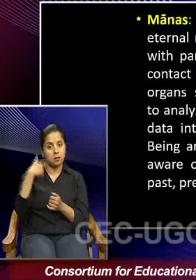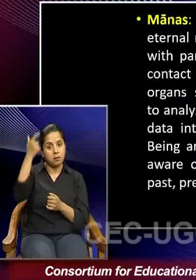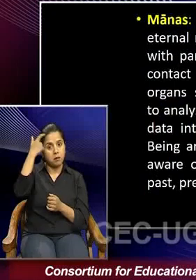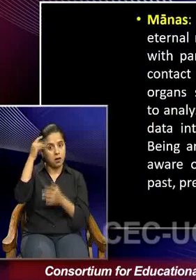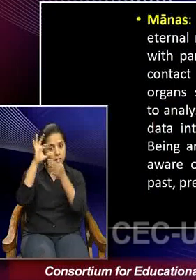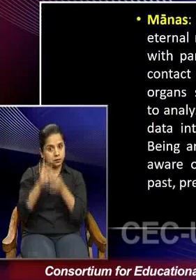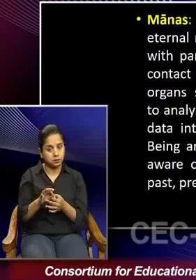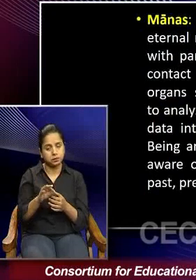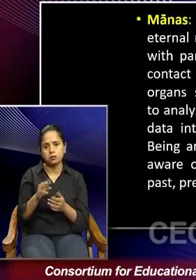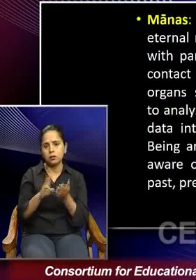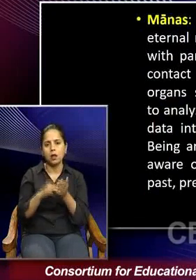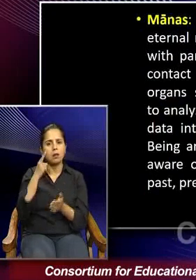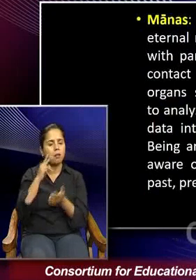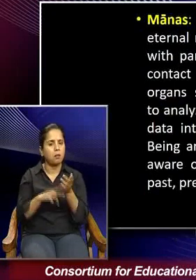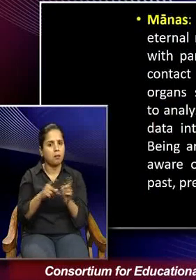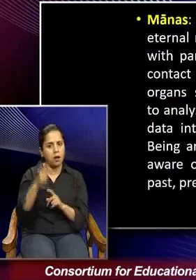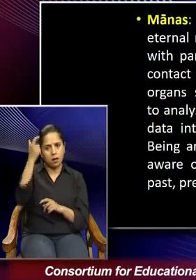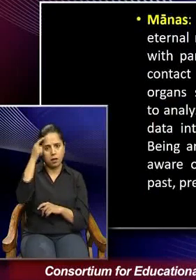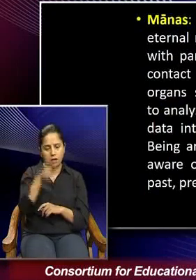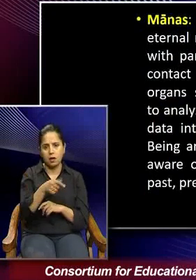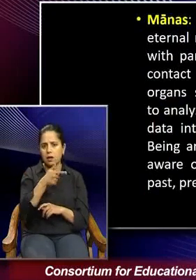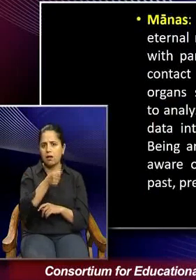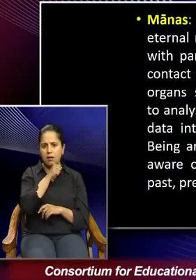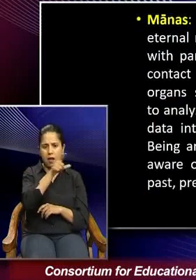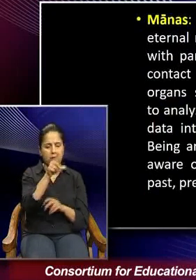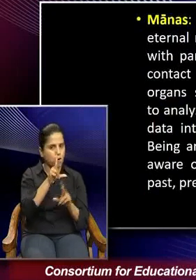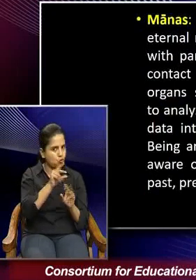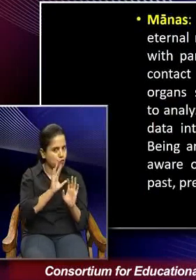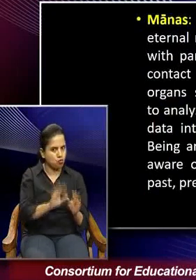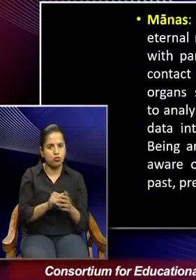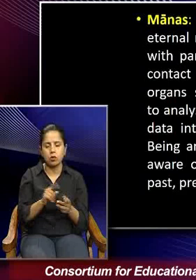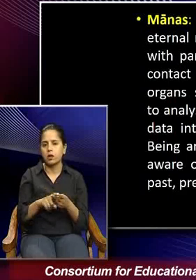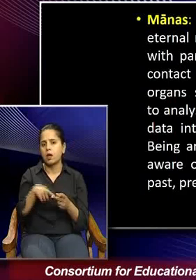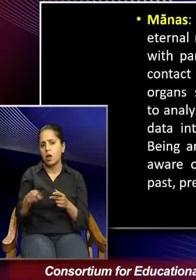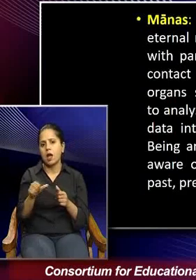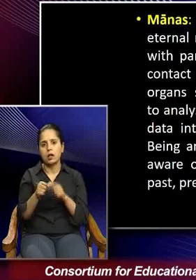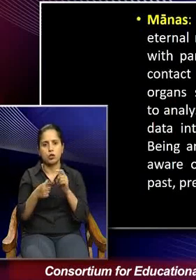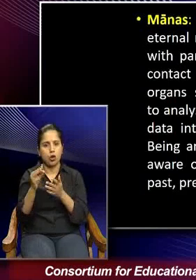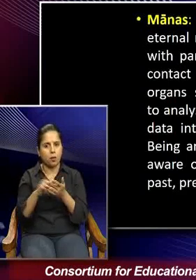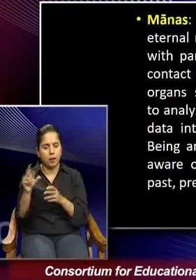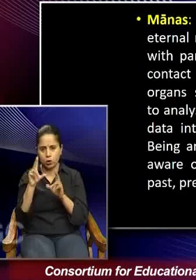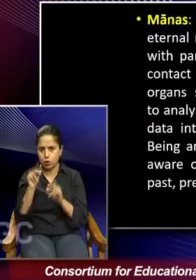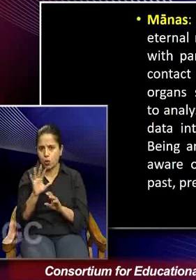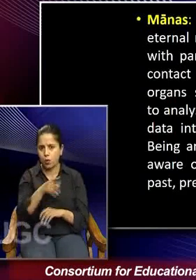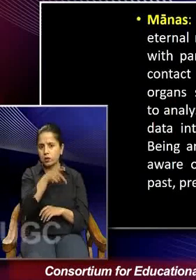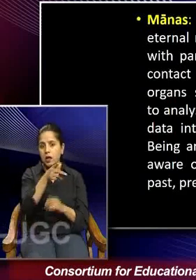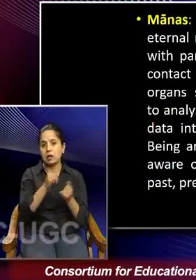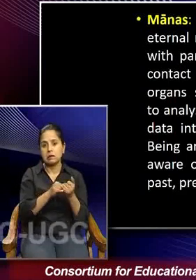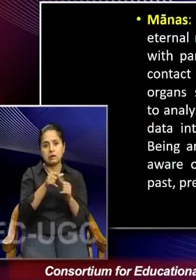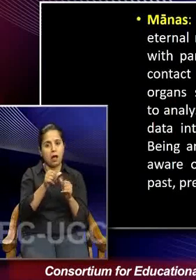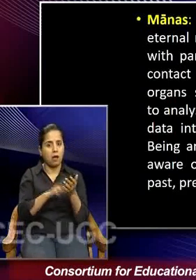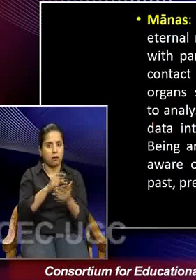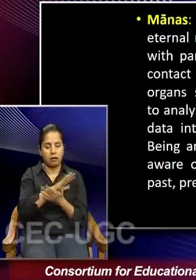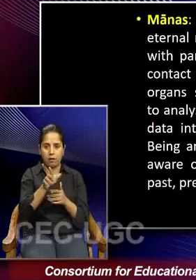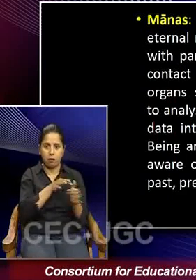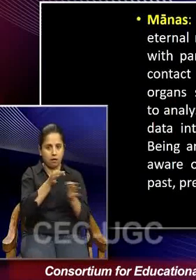Manas or mind is neither eternal nor atomic as per Sāṅkhya. It